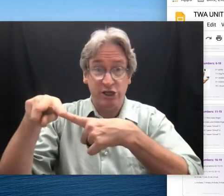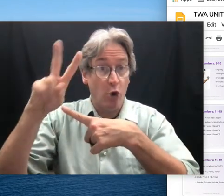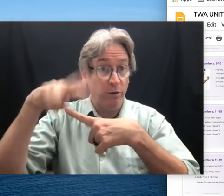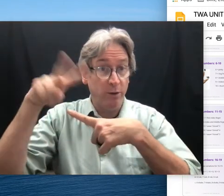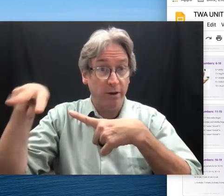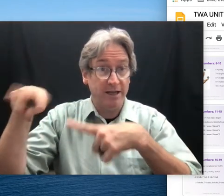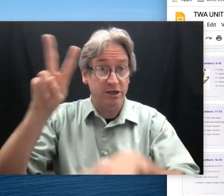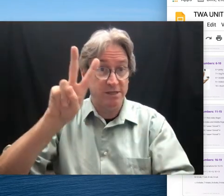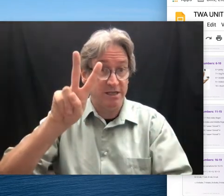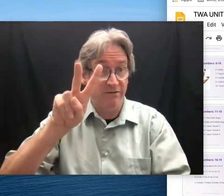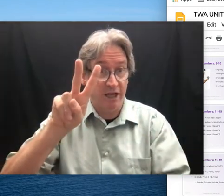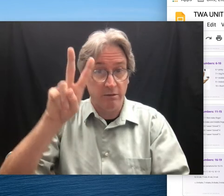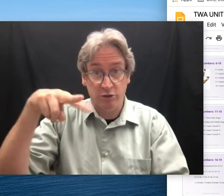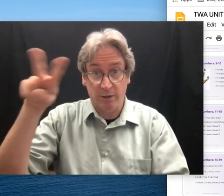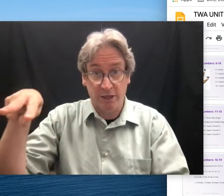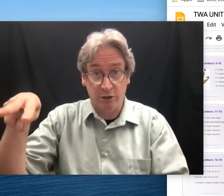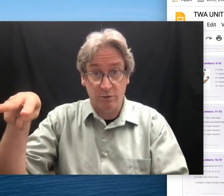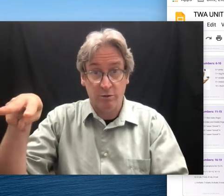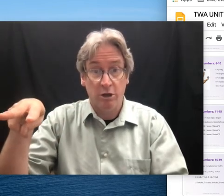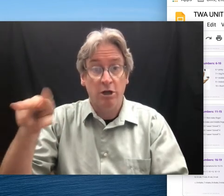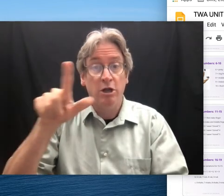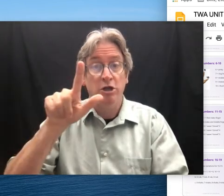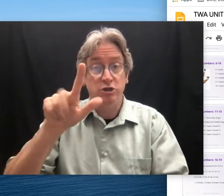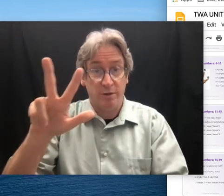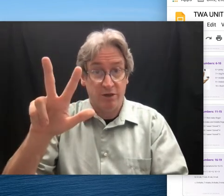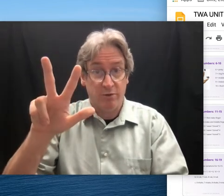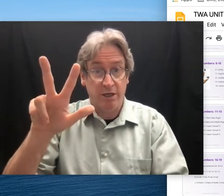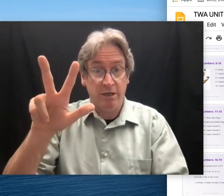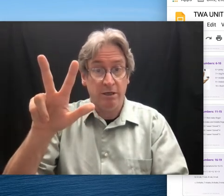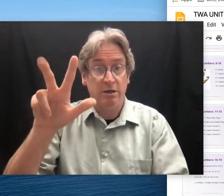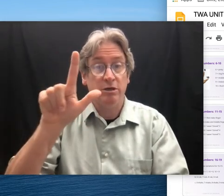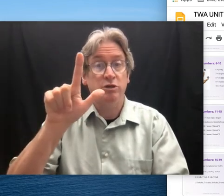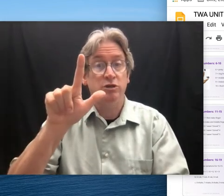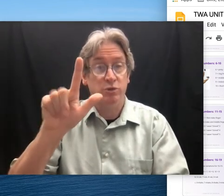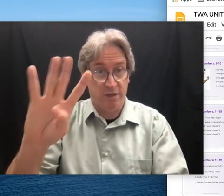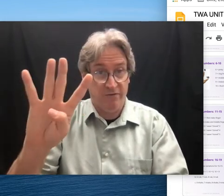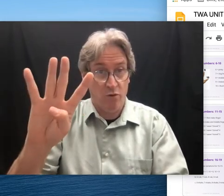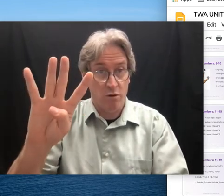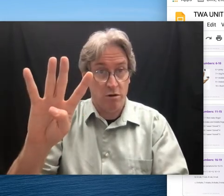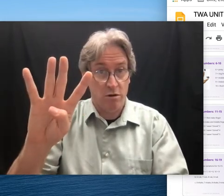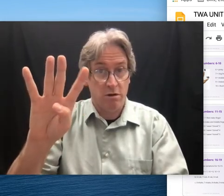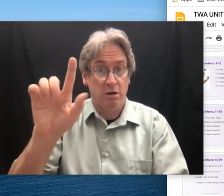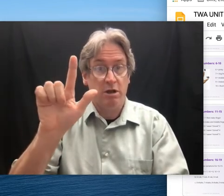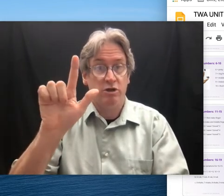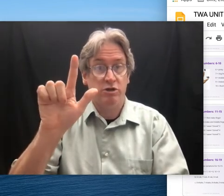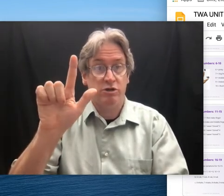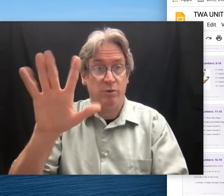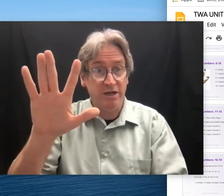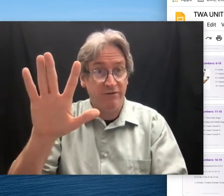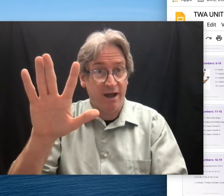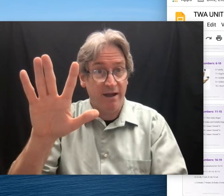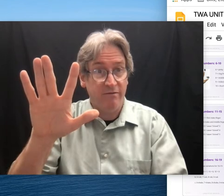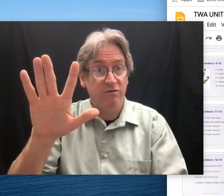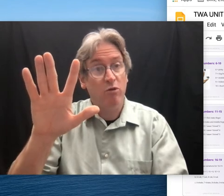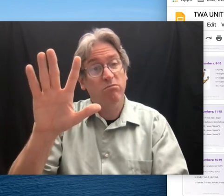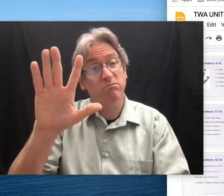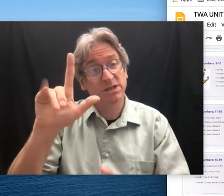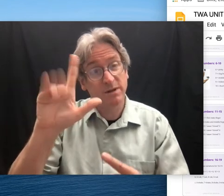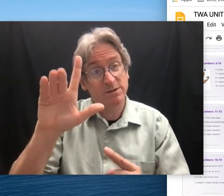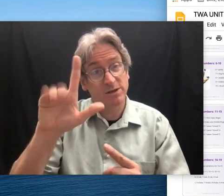22, it's the only one that uses the V, 22. 23, 24,